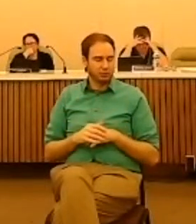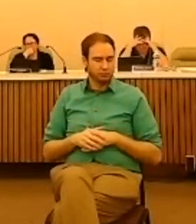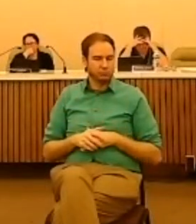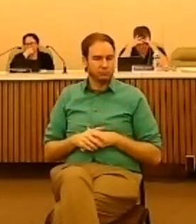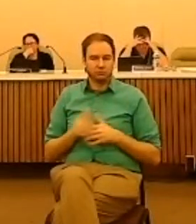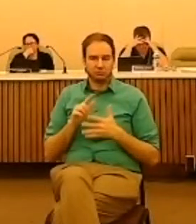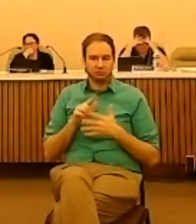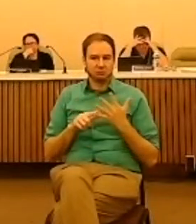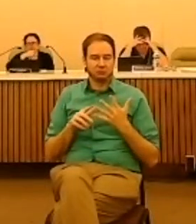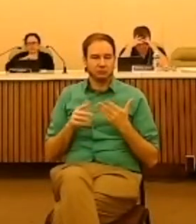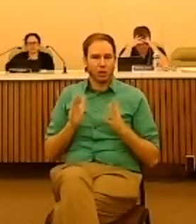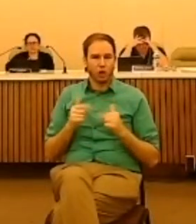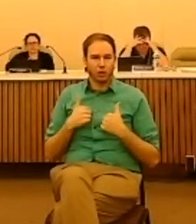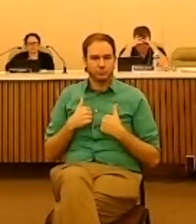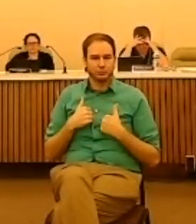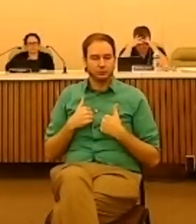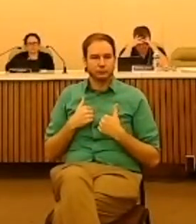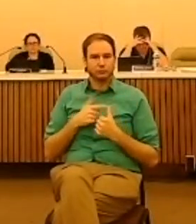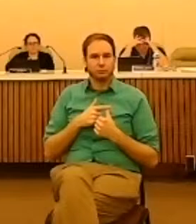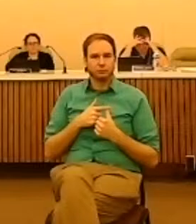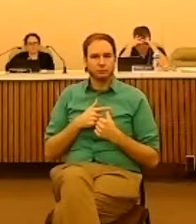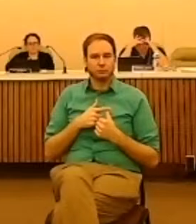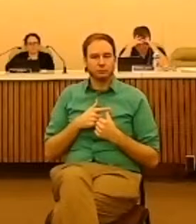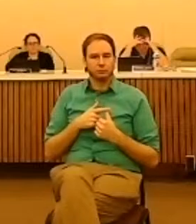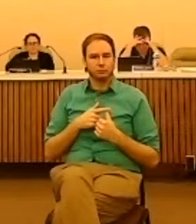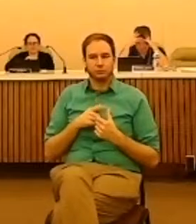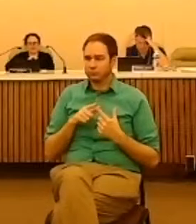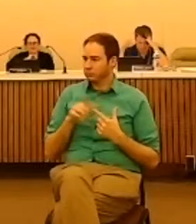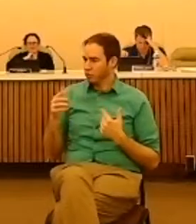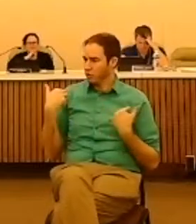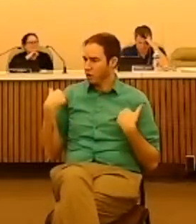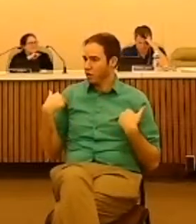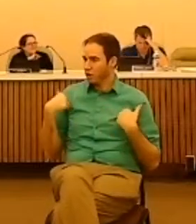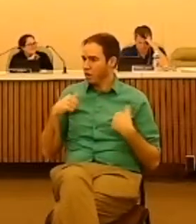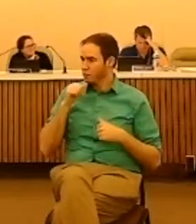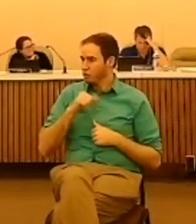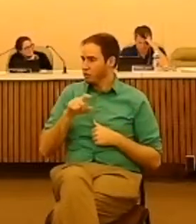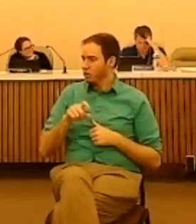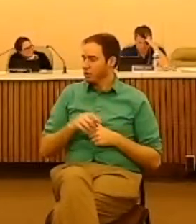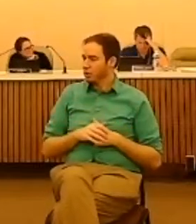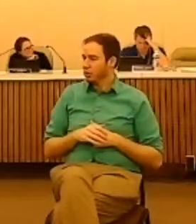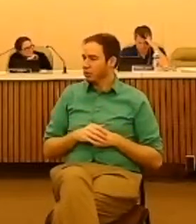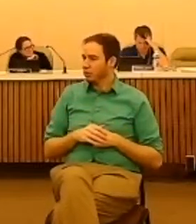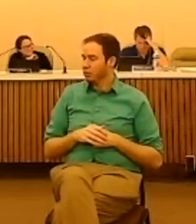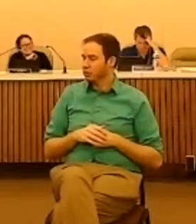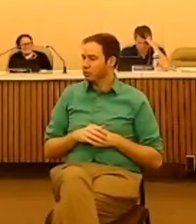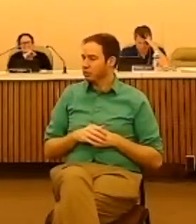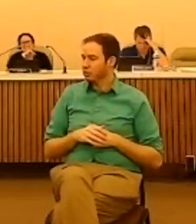And that's all I have. Your arm sore? Was that? Your arm sore?